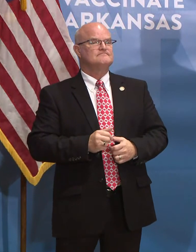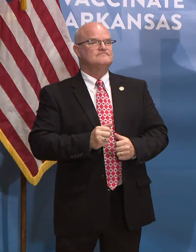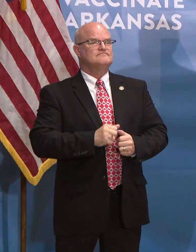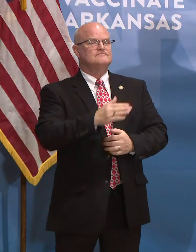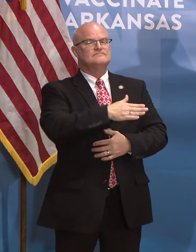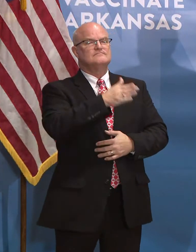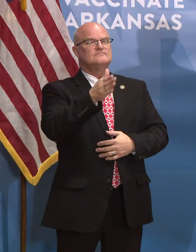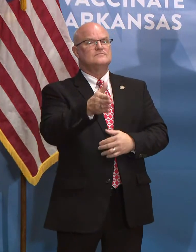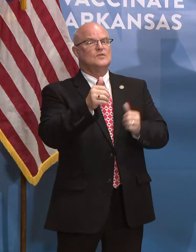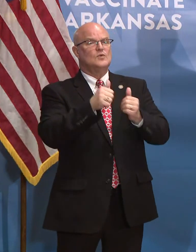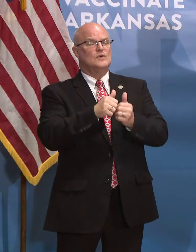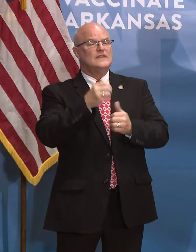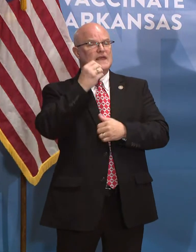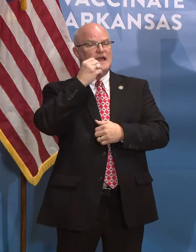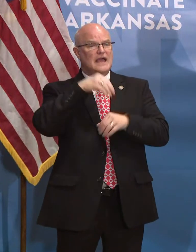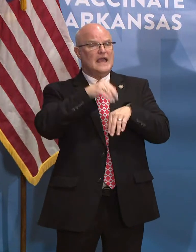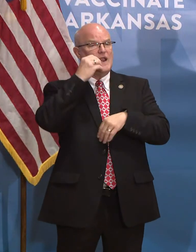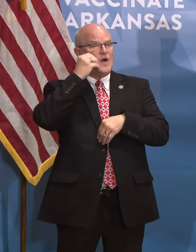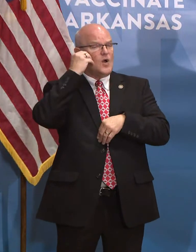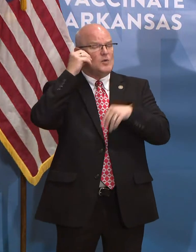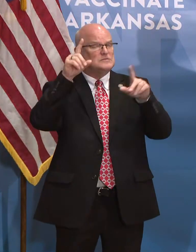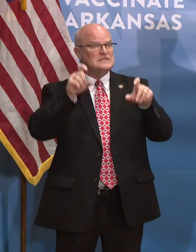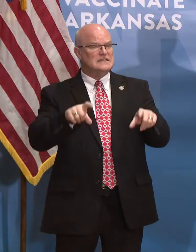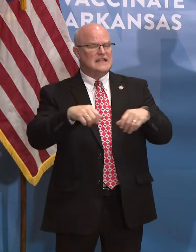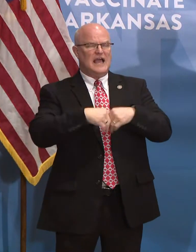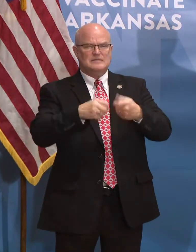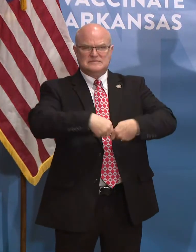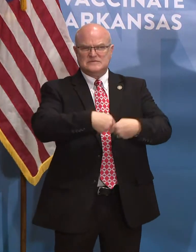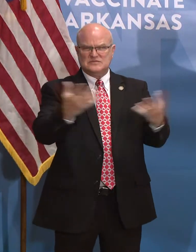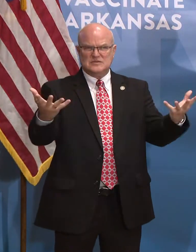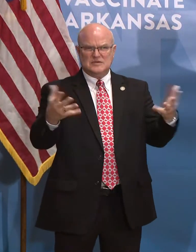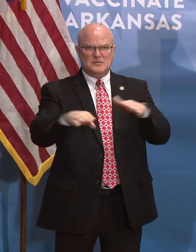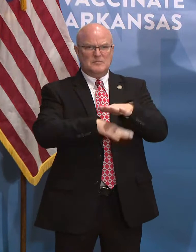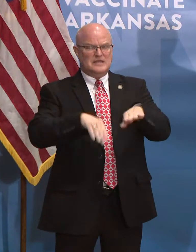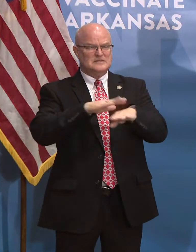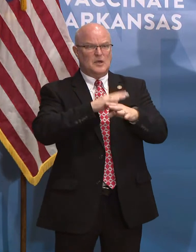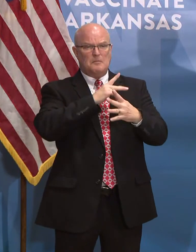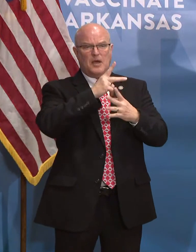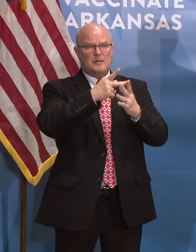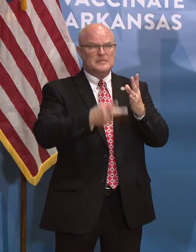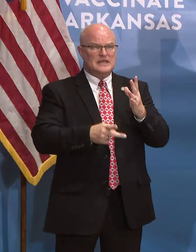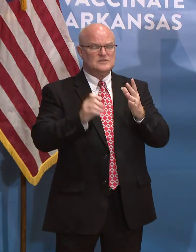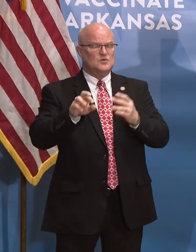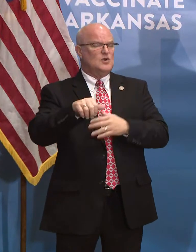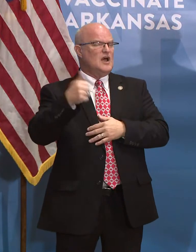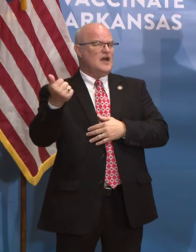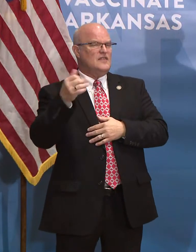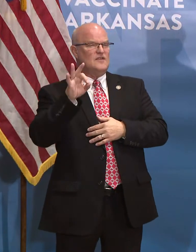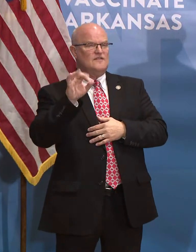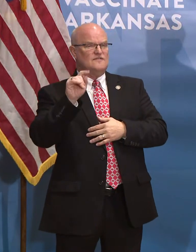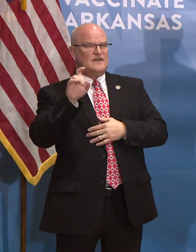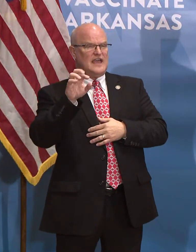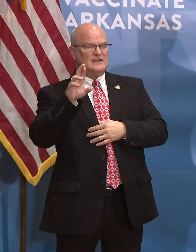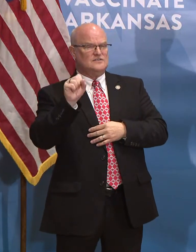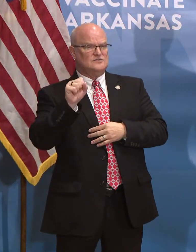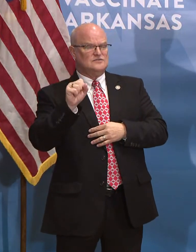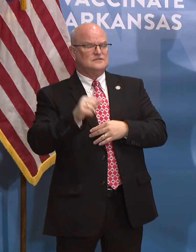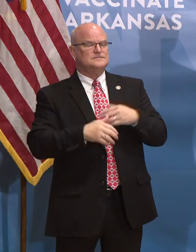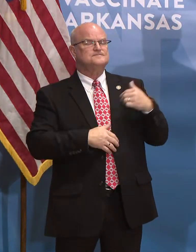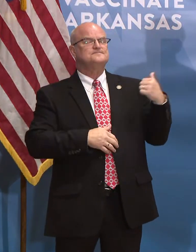those at-home tested kits that you mentioned, how will those be distributed? Is it based on population or another factor?